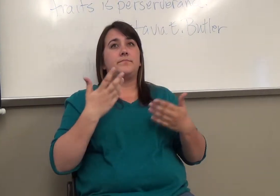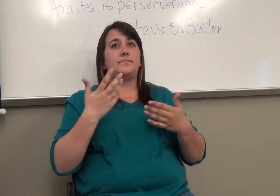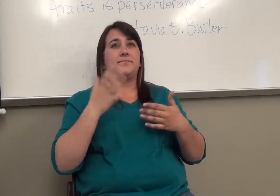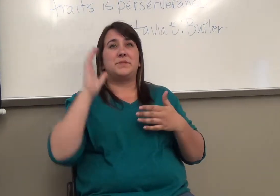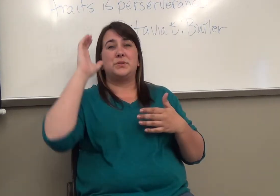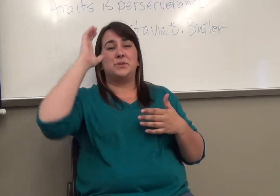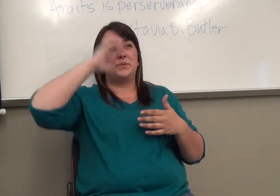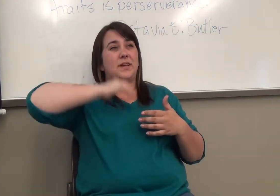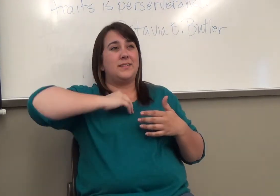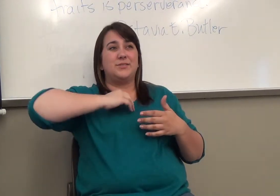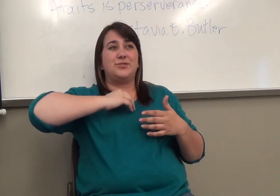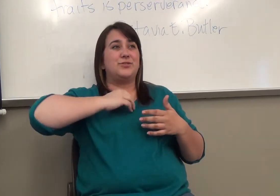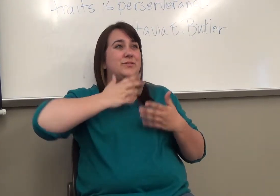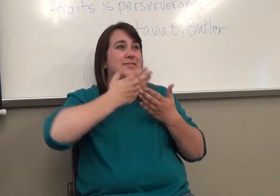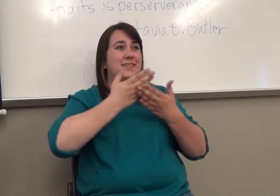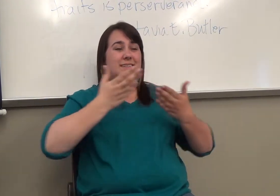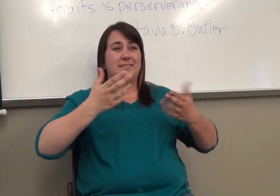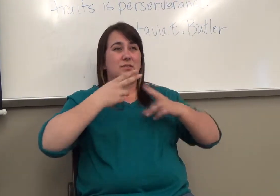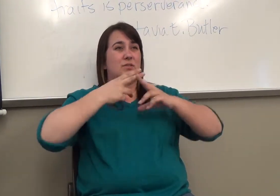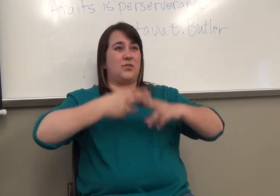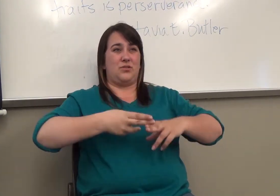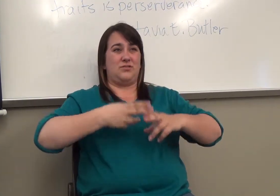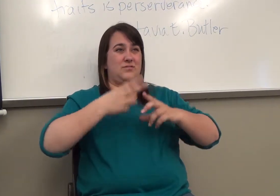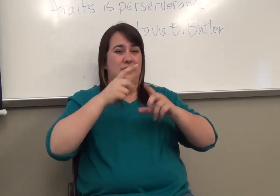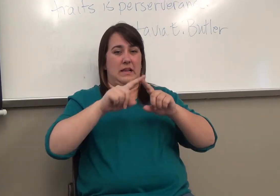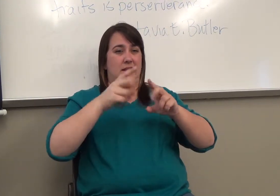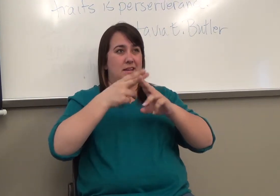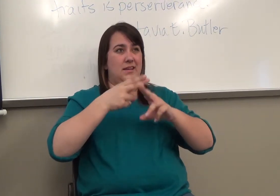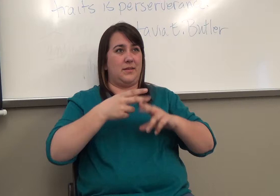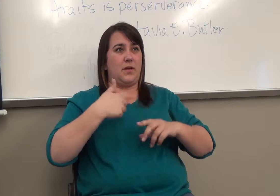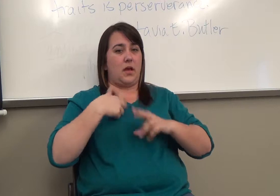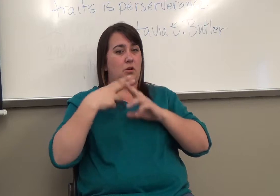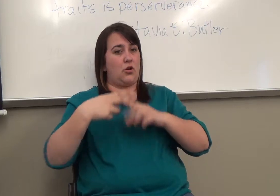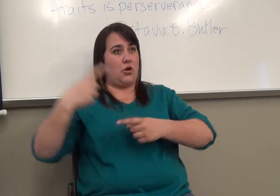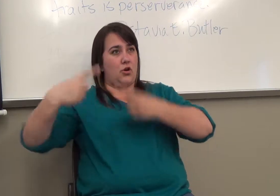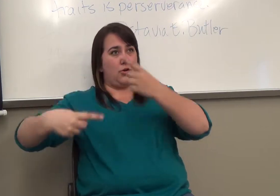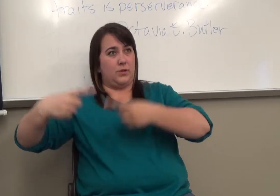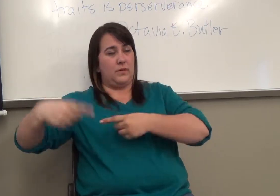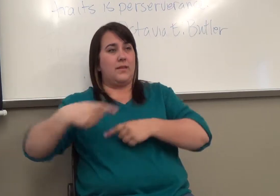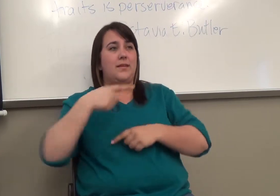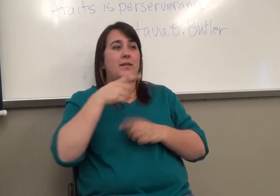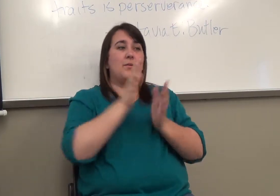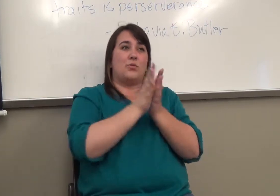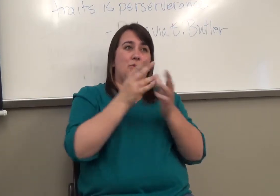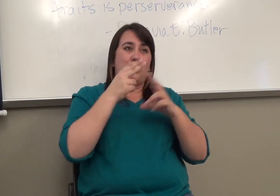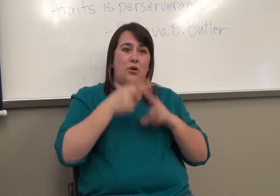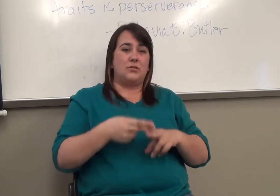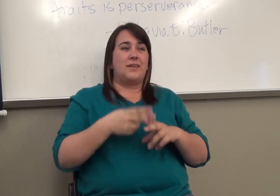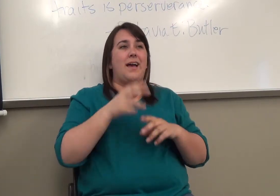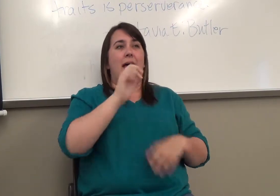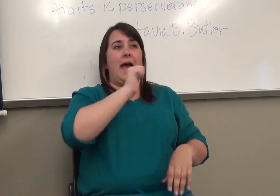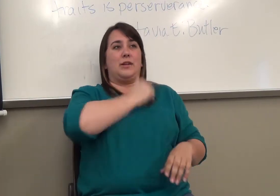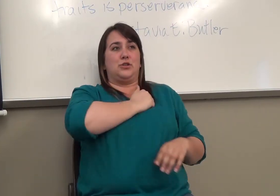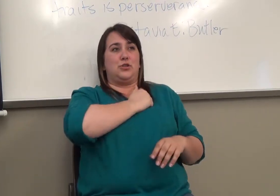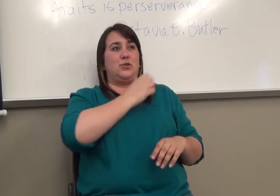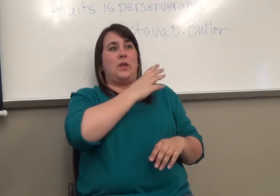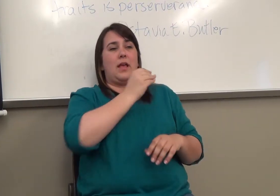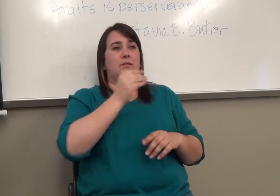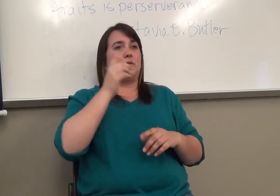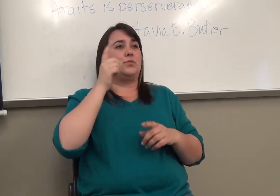strange things that it calls it. I call it an argument, they call it an attitude and a controlling idea.